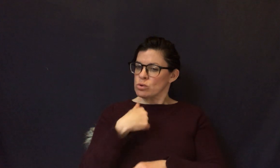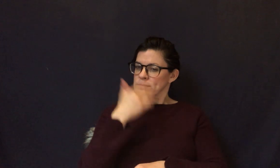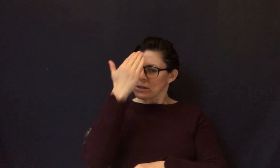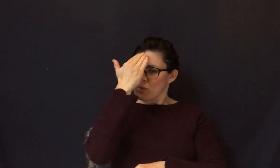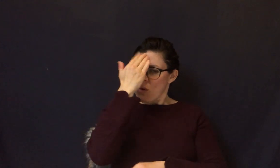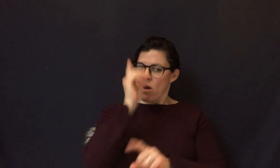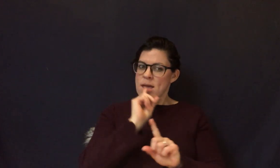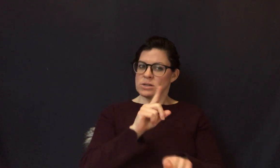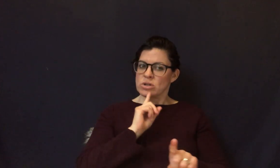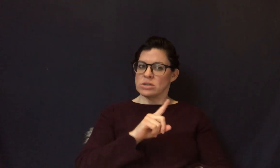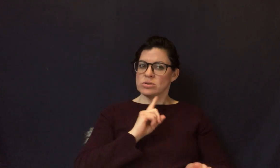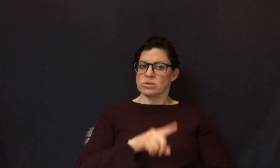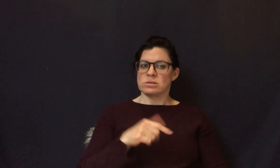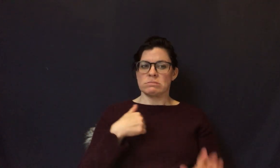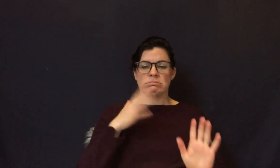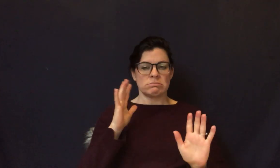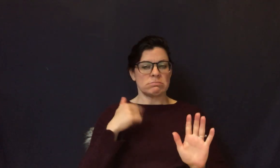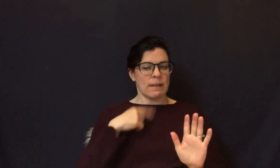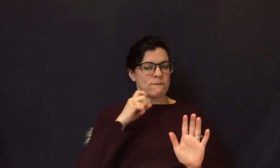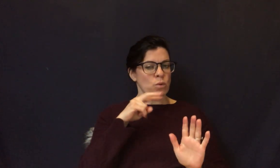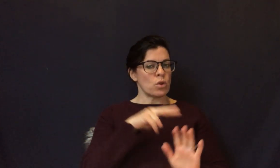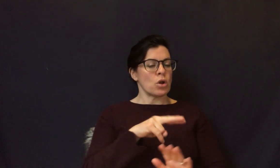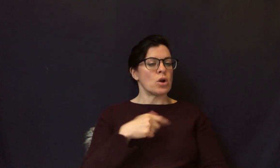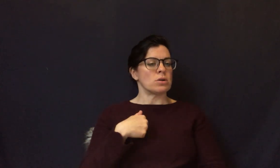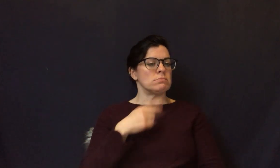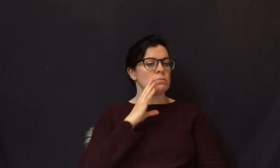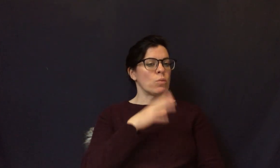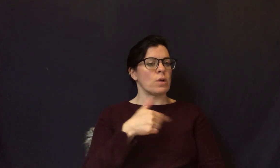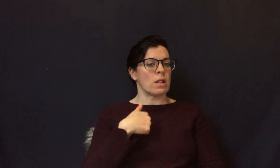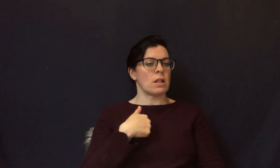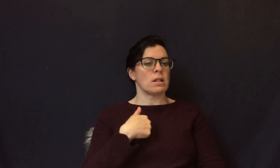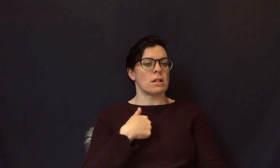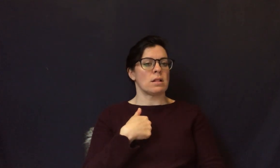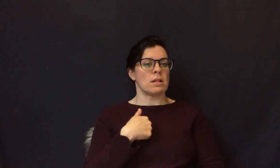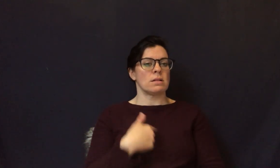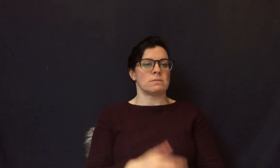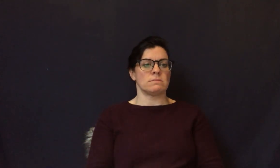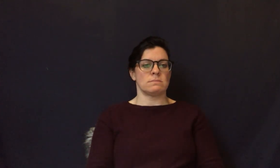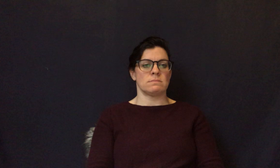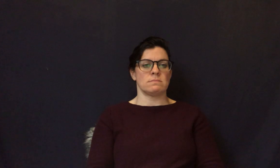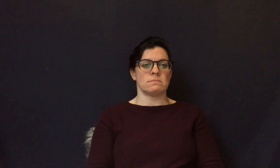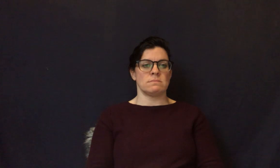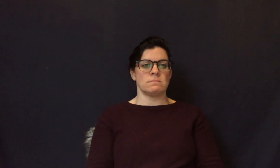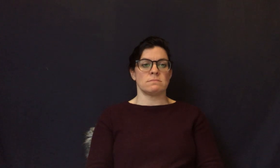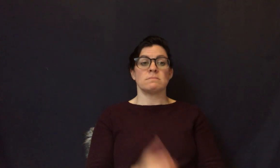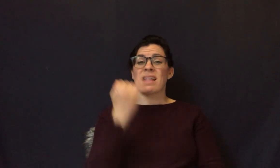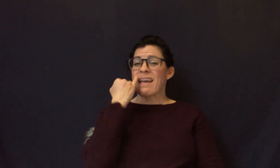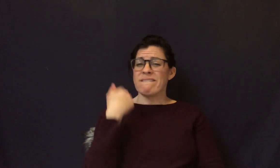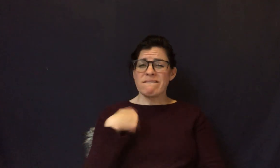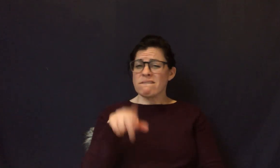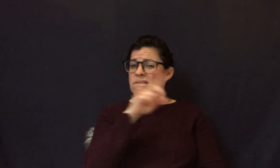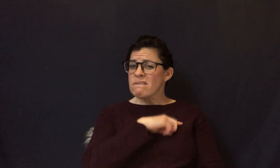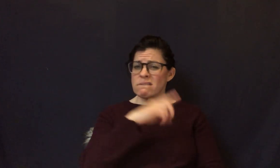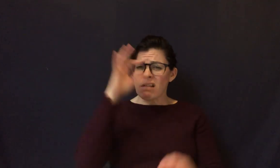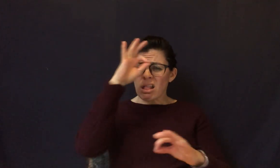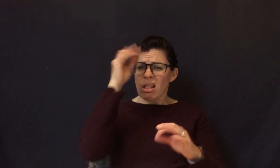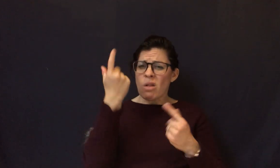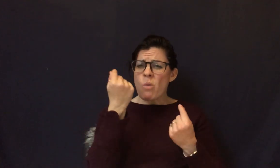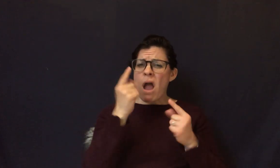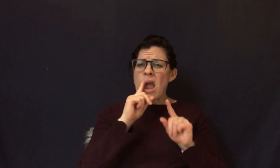answers to these questions, Malachi? The pages. Pages. We can go back and we can review it. We can find it real quick, all